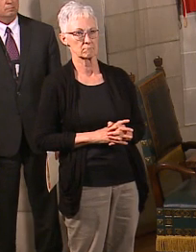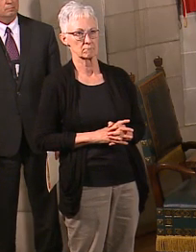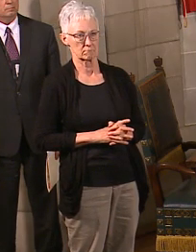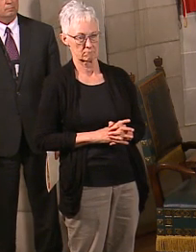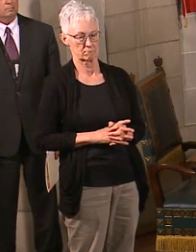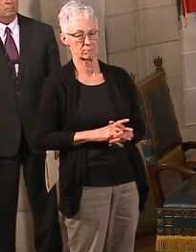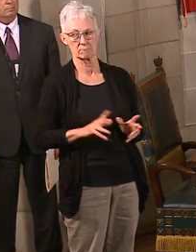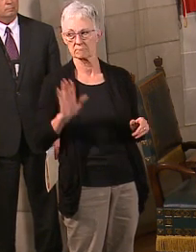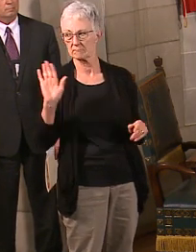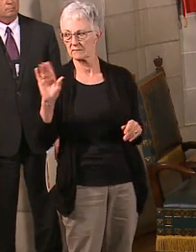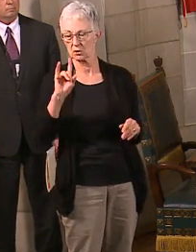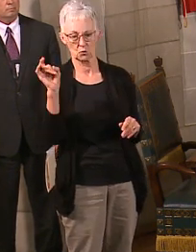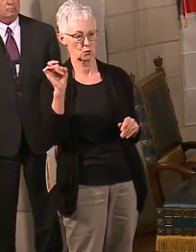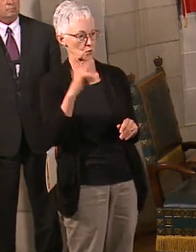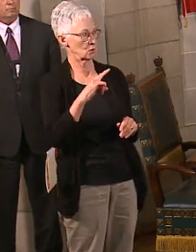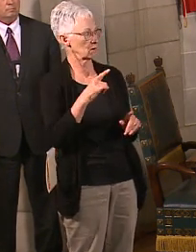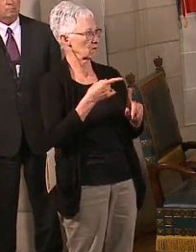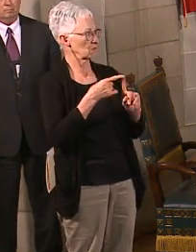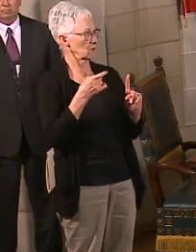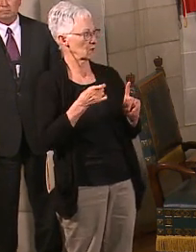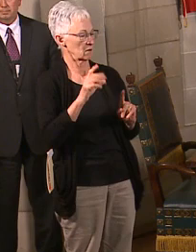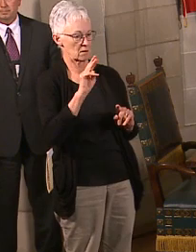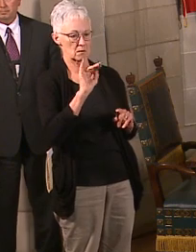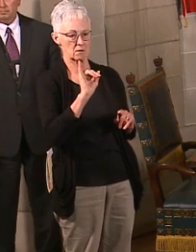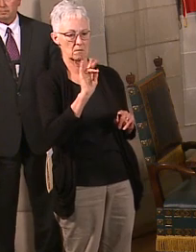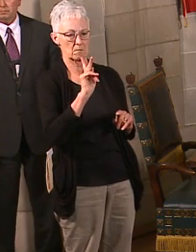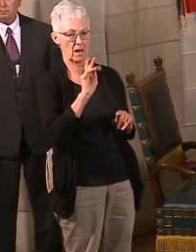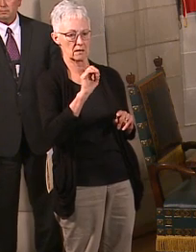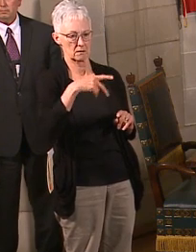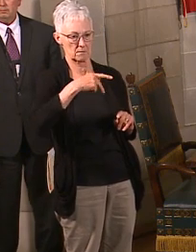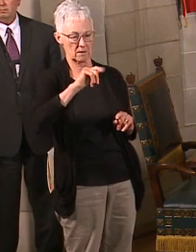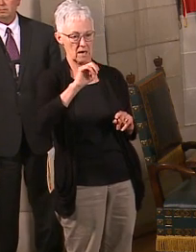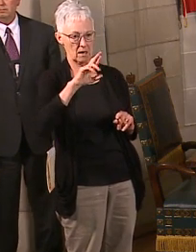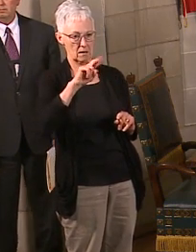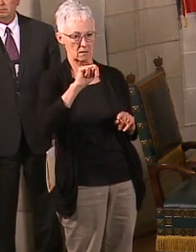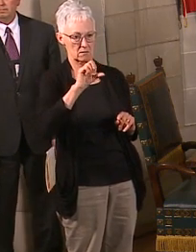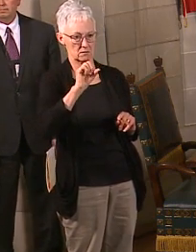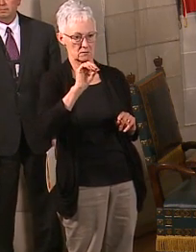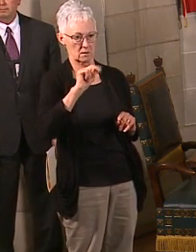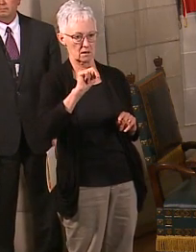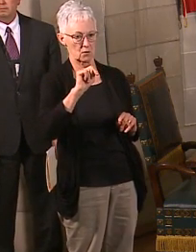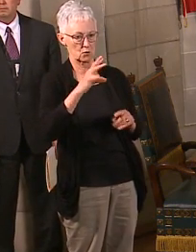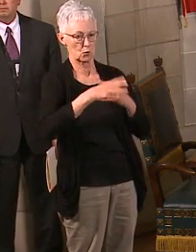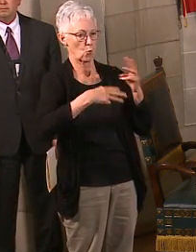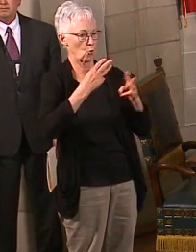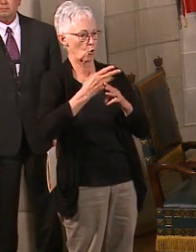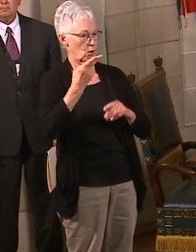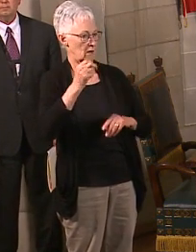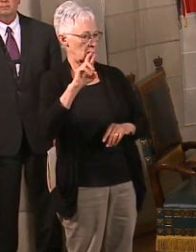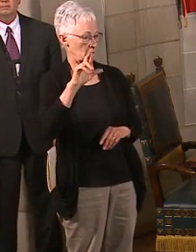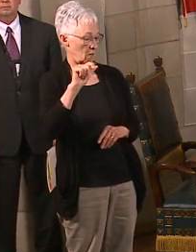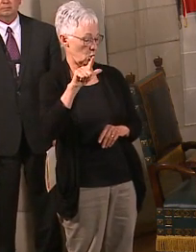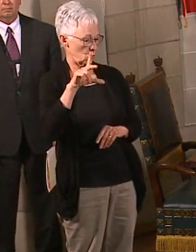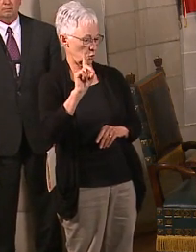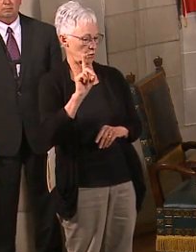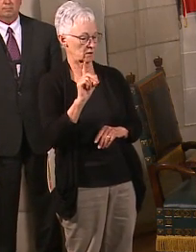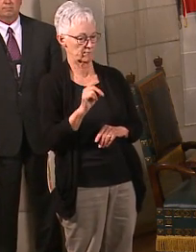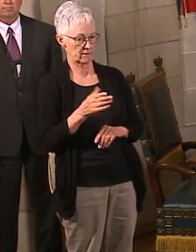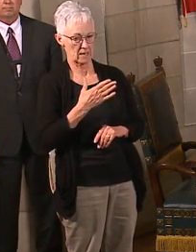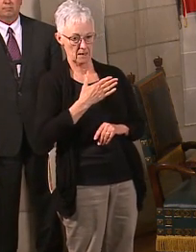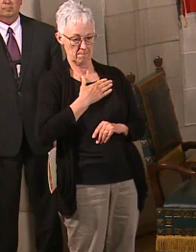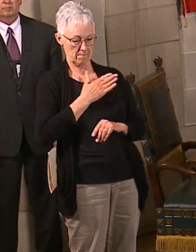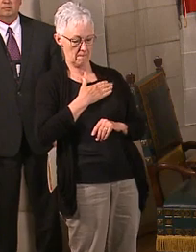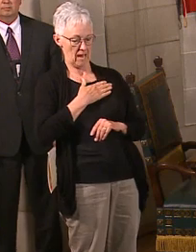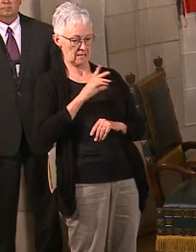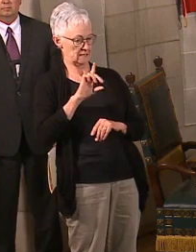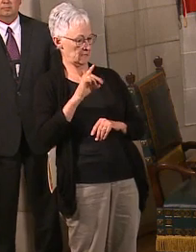So the question was from who? Mike Patterson with the World Herald. Mike Patterson with the World Herald. Does the directed health measure that